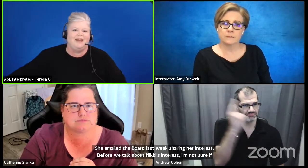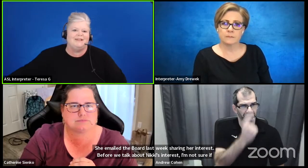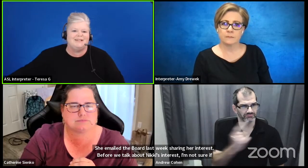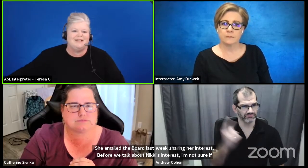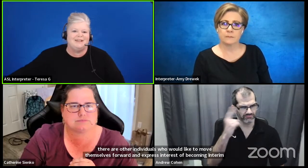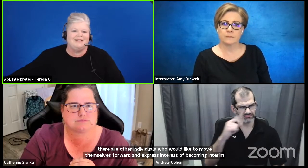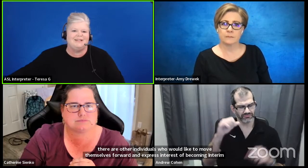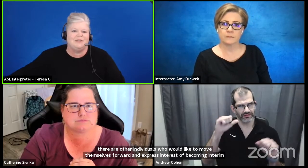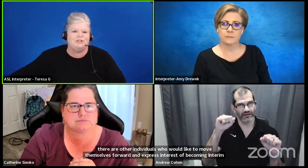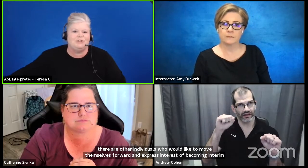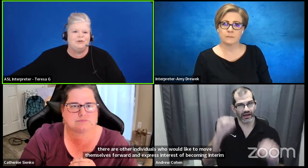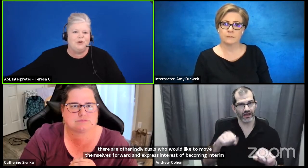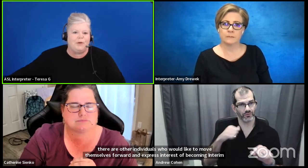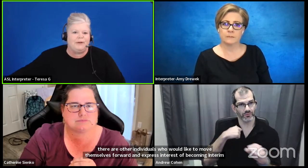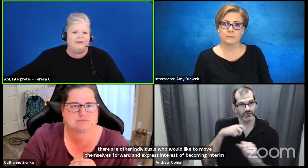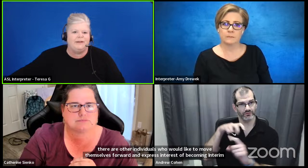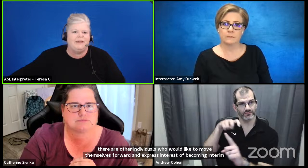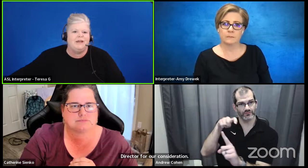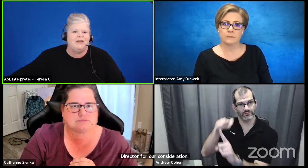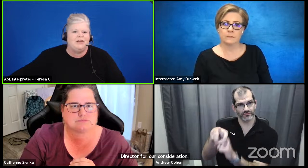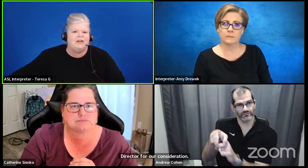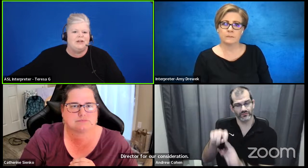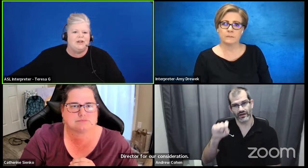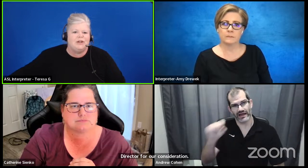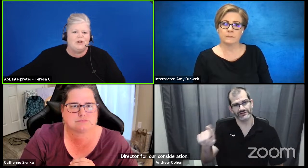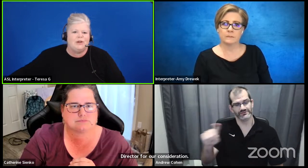Hello, yes, this is Commissioner Cohen.